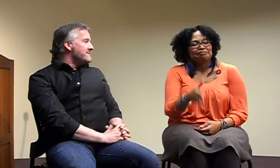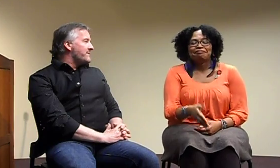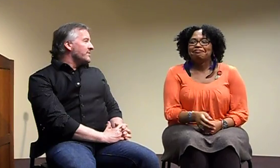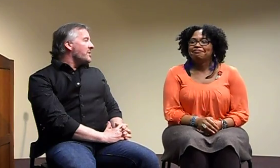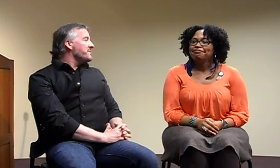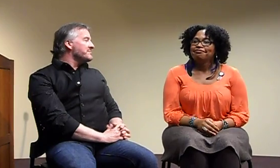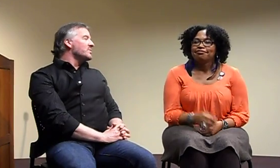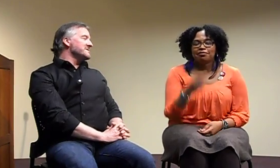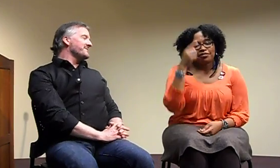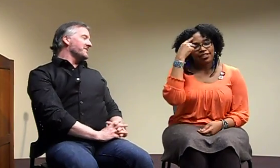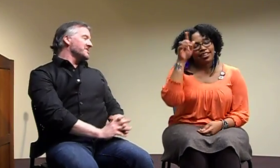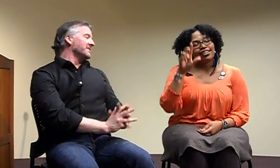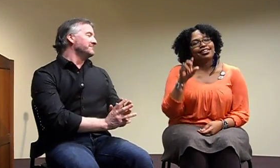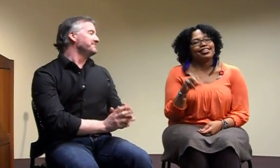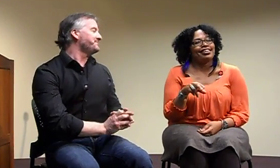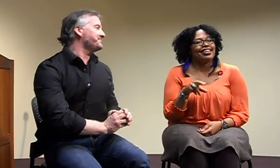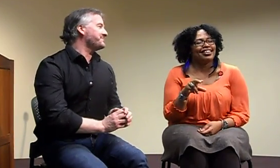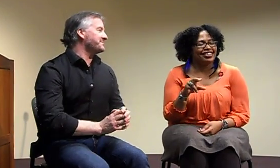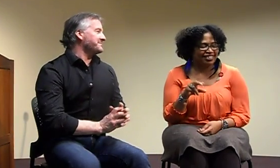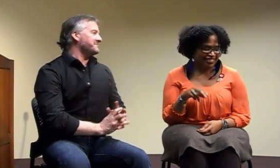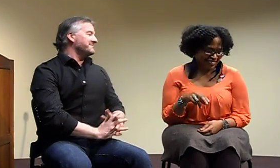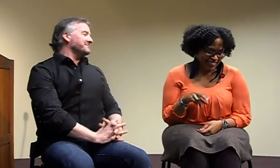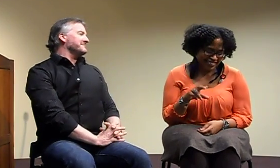For not being more dysfunctional.